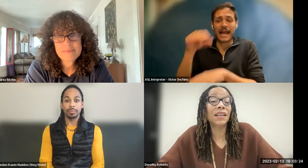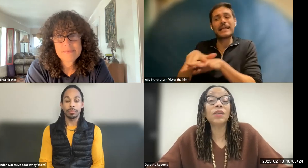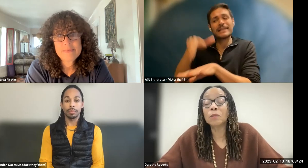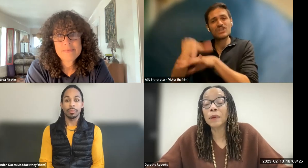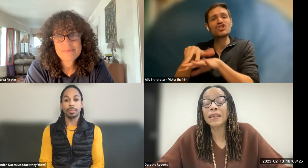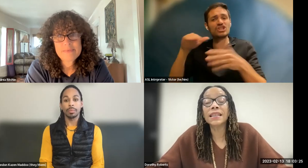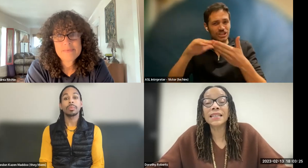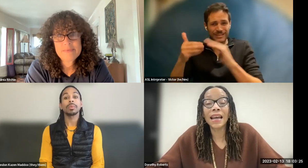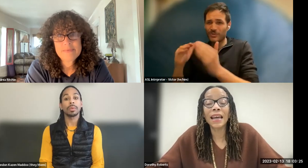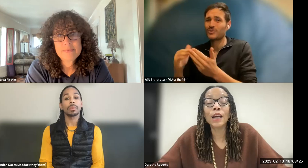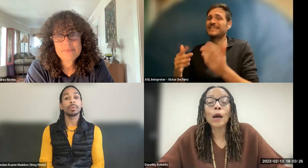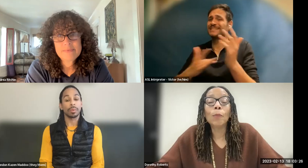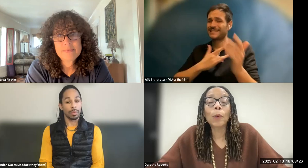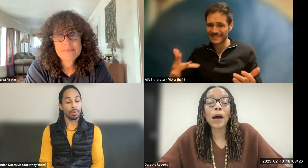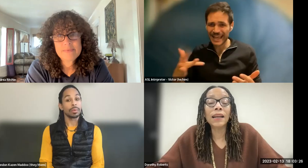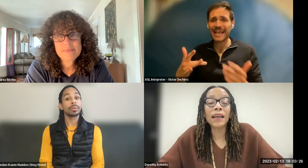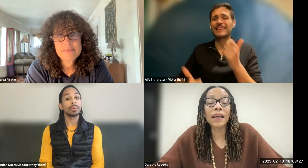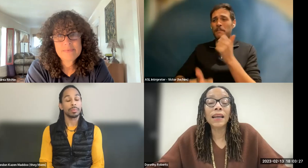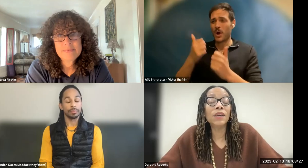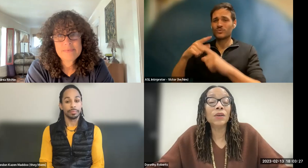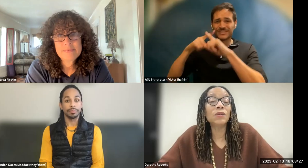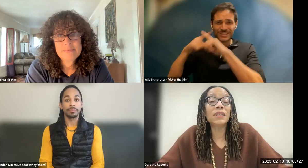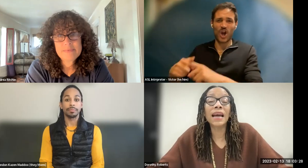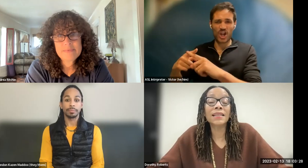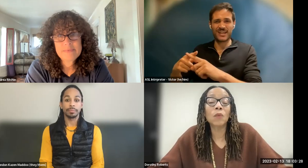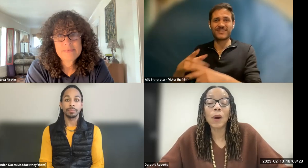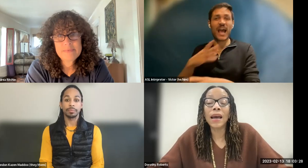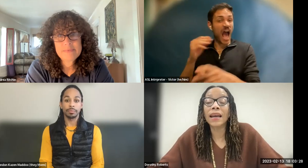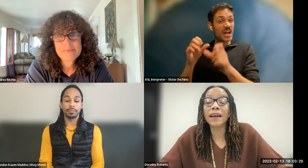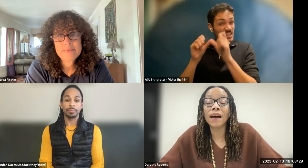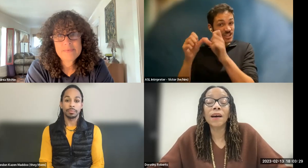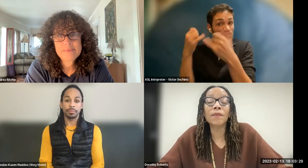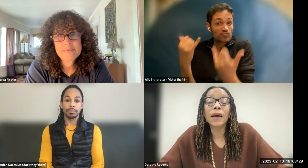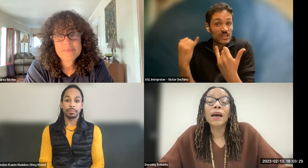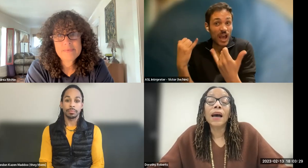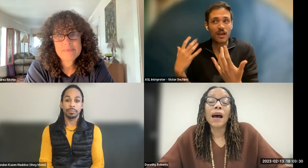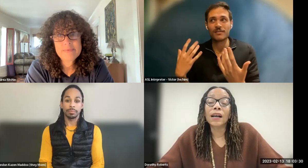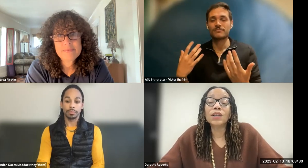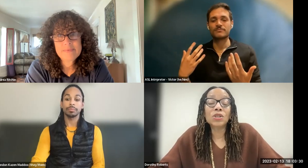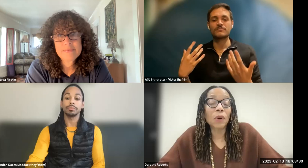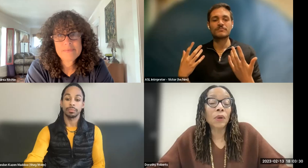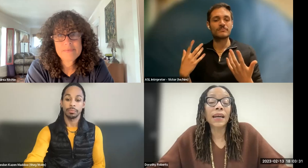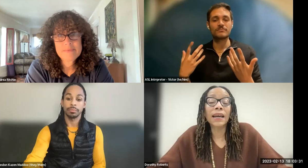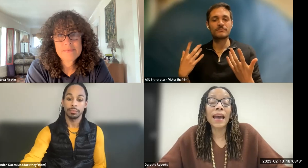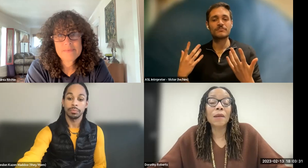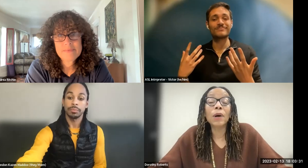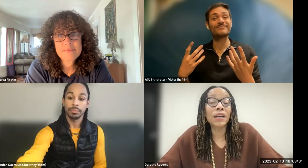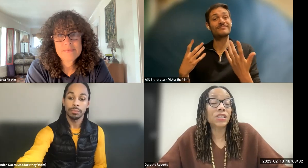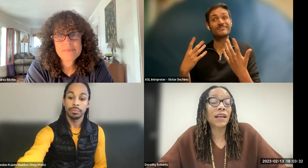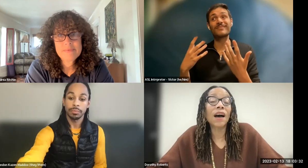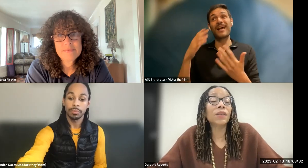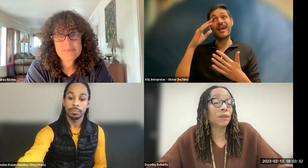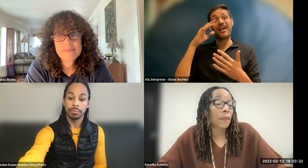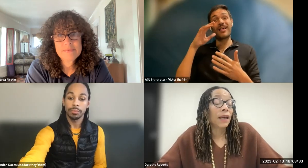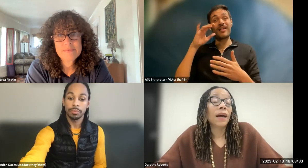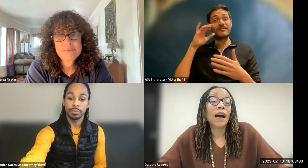and continue to be today, but it can be used as a way of controlling and